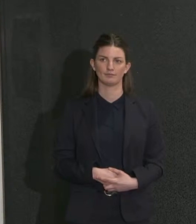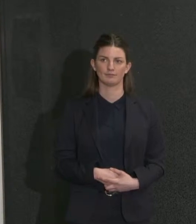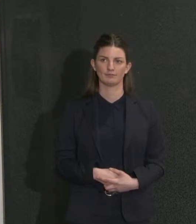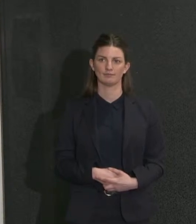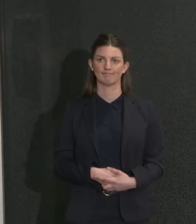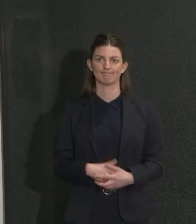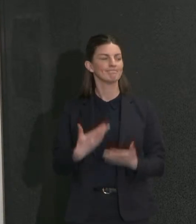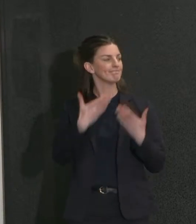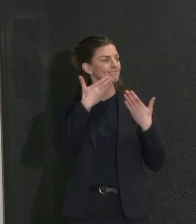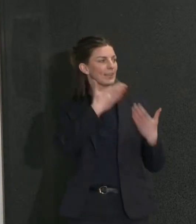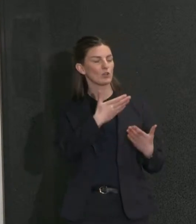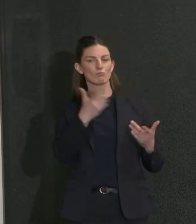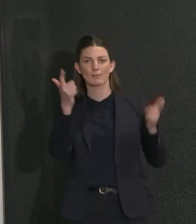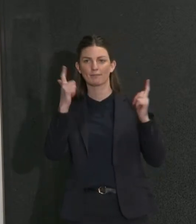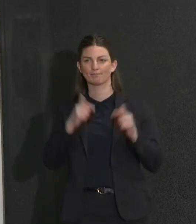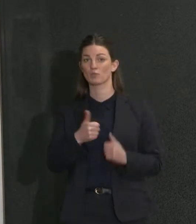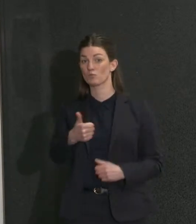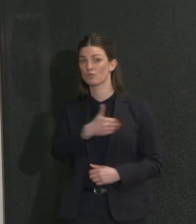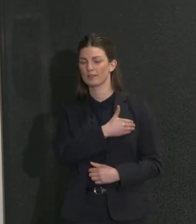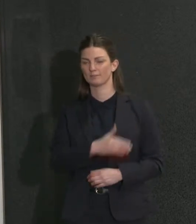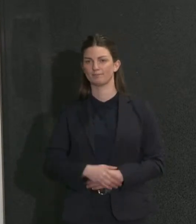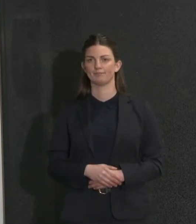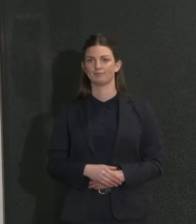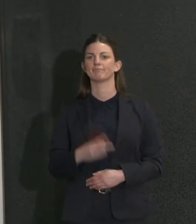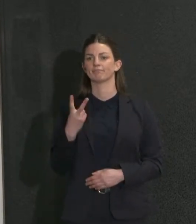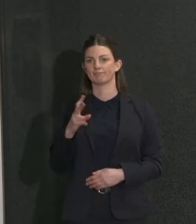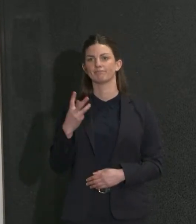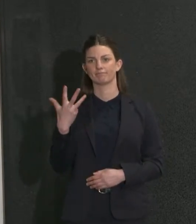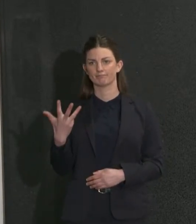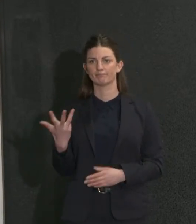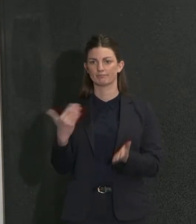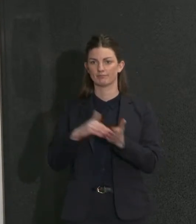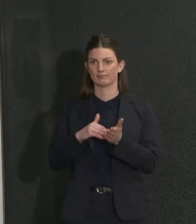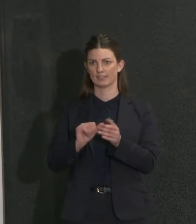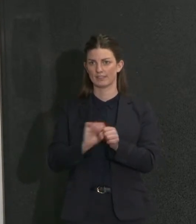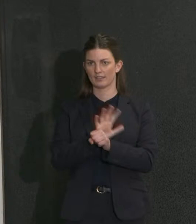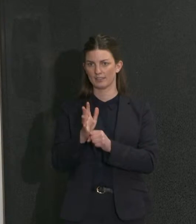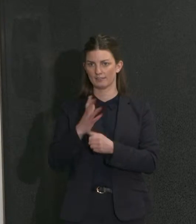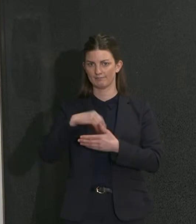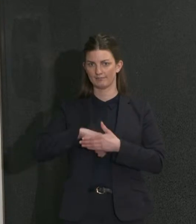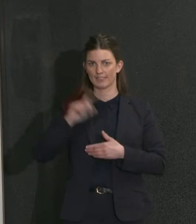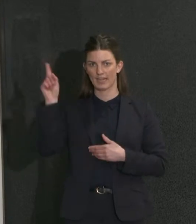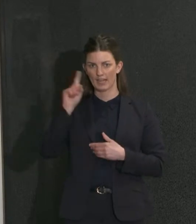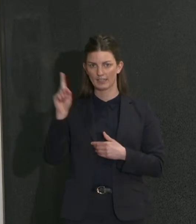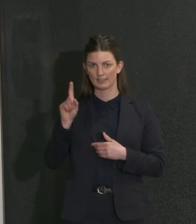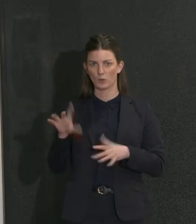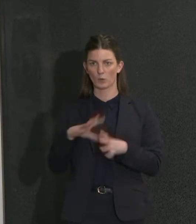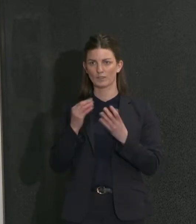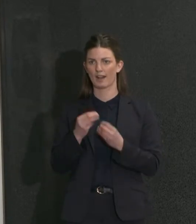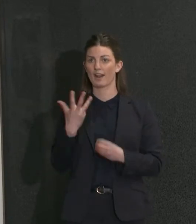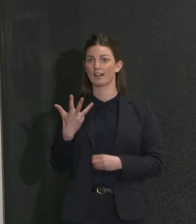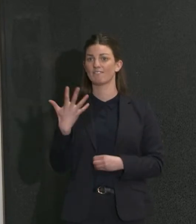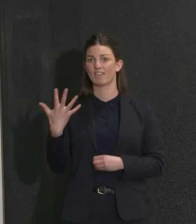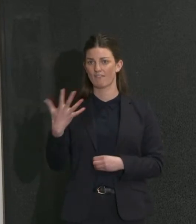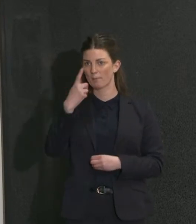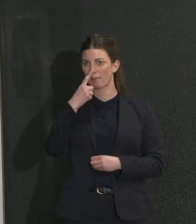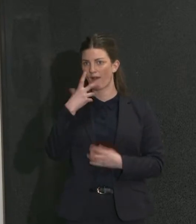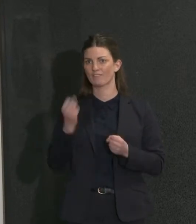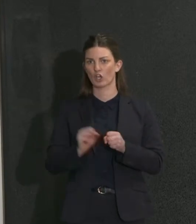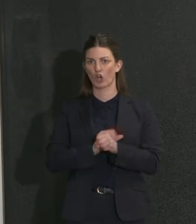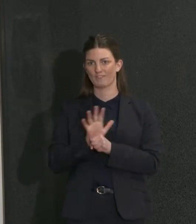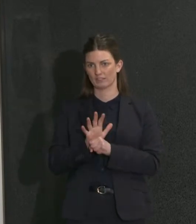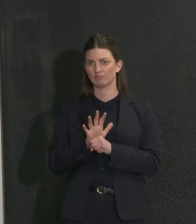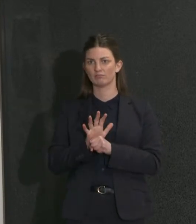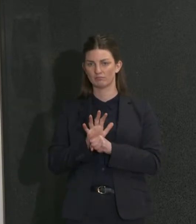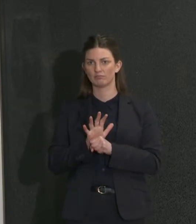Thank you, Premier, and good morning. So 29 new cases today. That's a total of 95 active cases in the community. This, of course, can